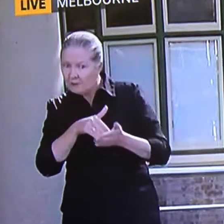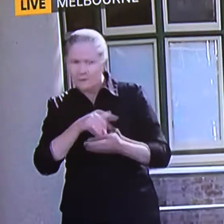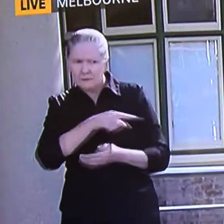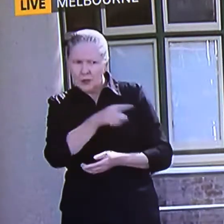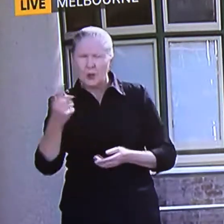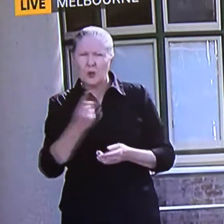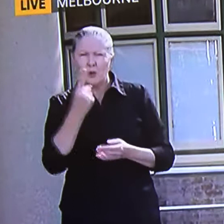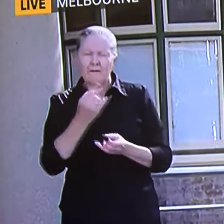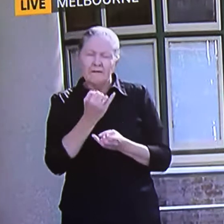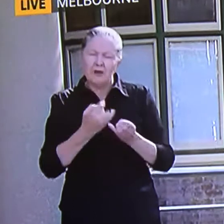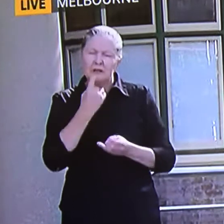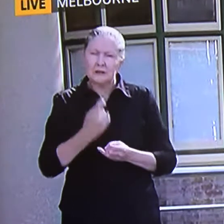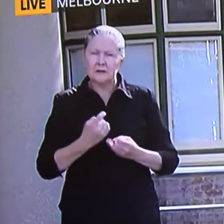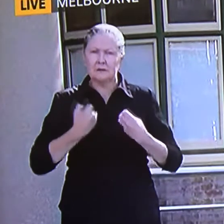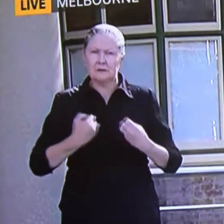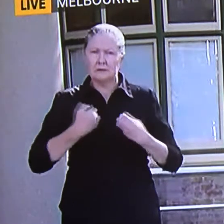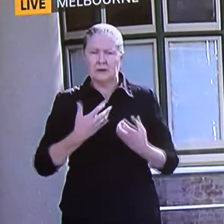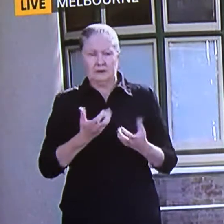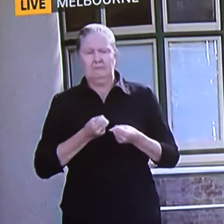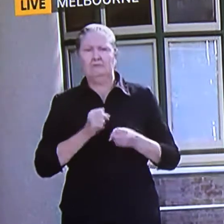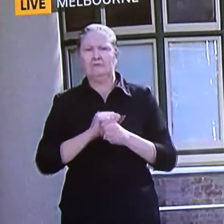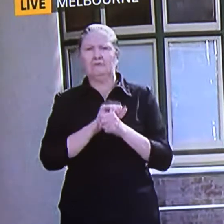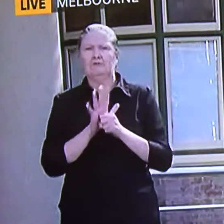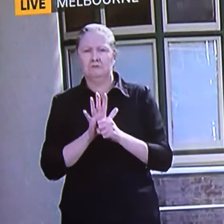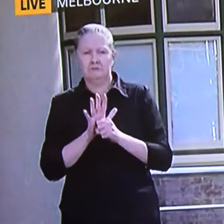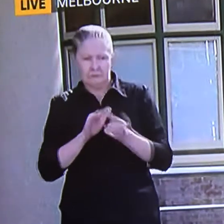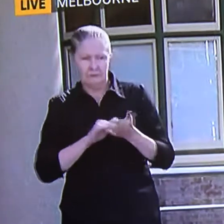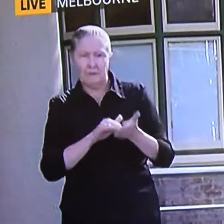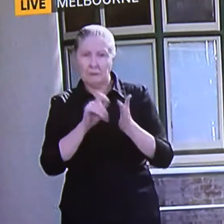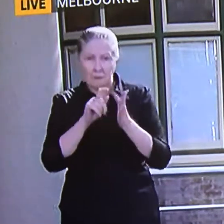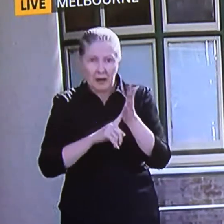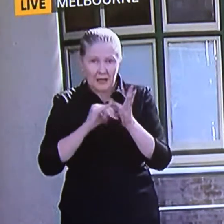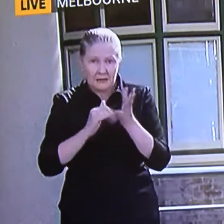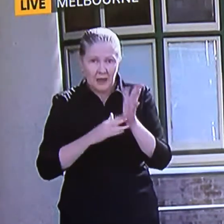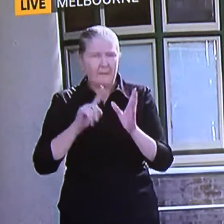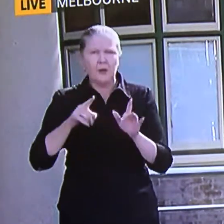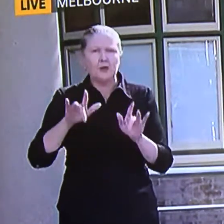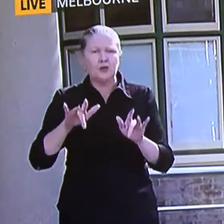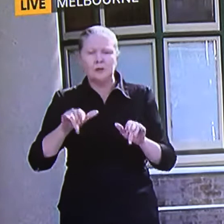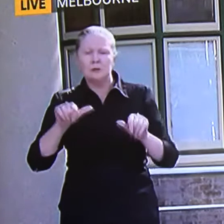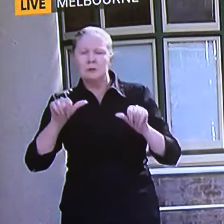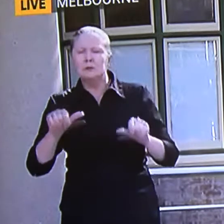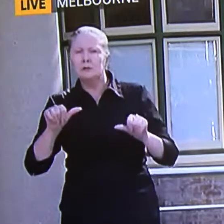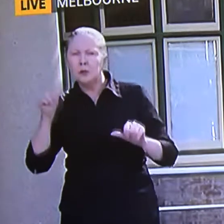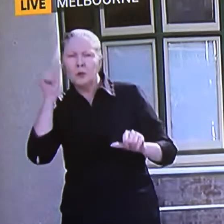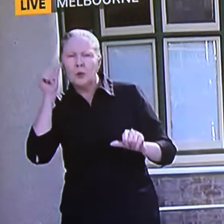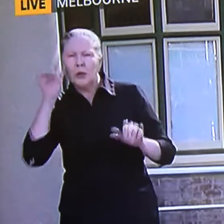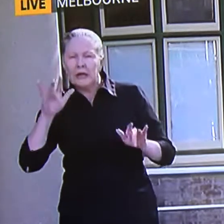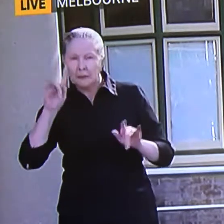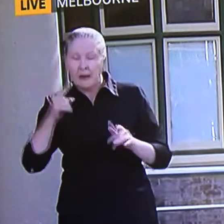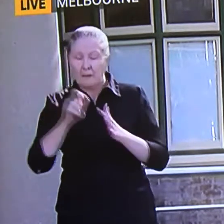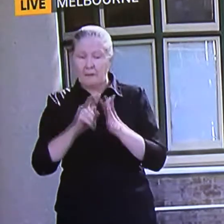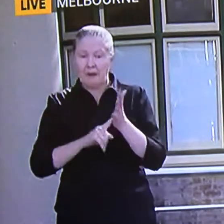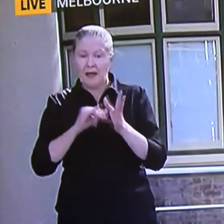are most ill with COVID in their treatment, still to be determined, but plasma plays a very